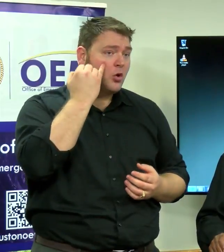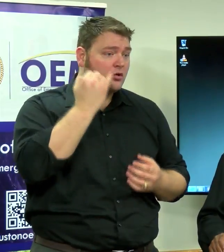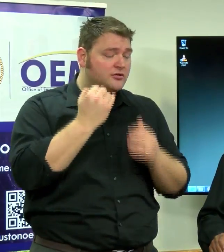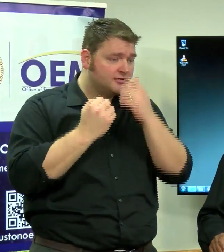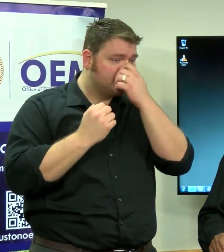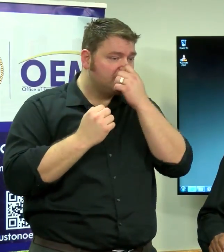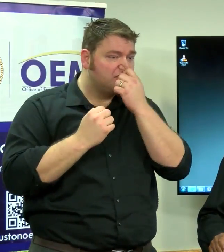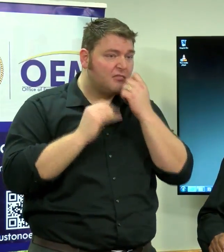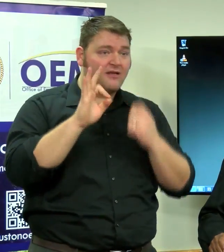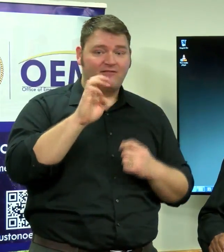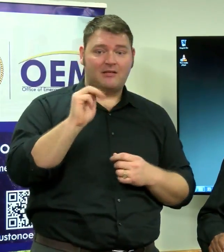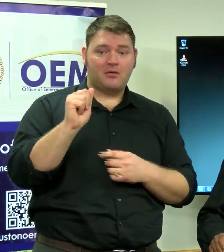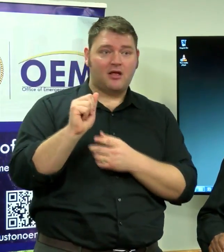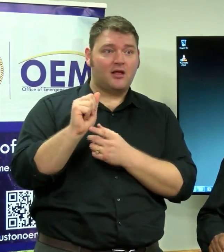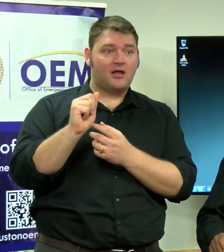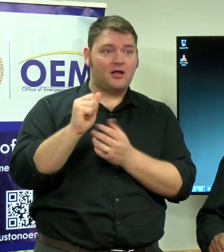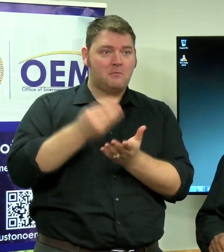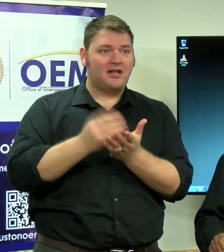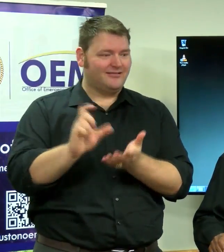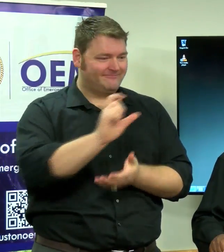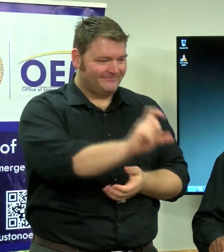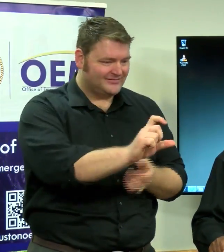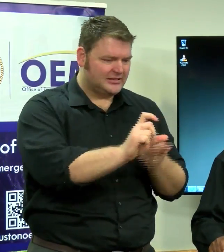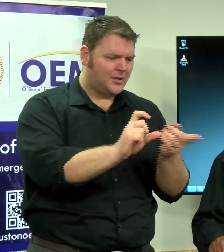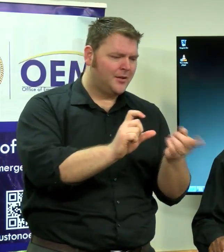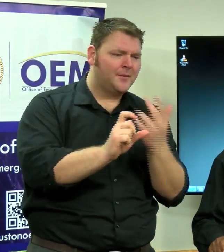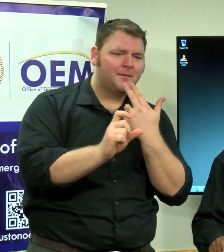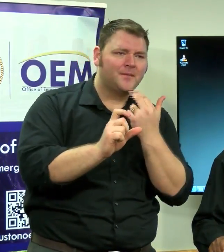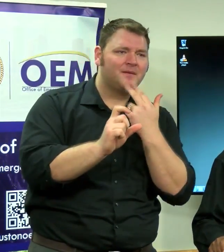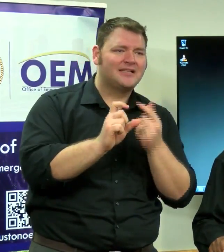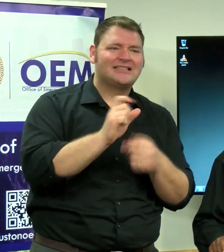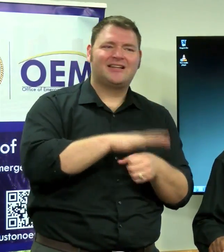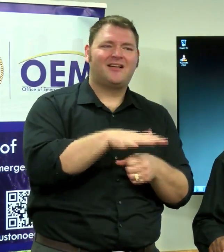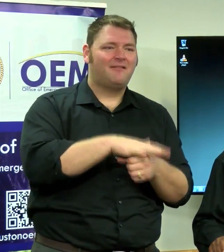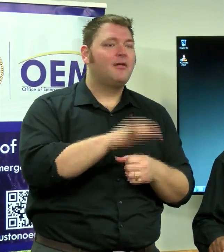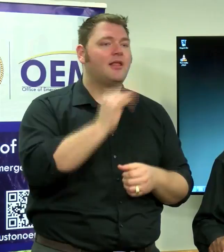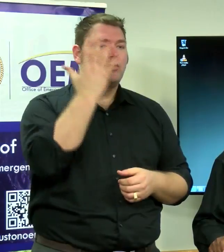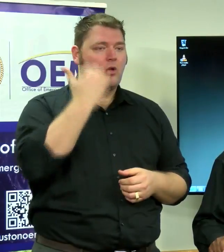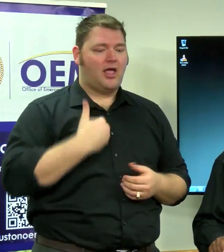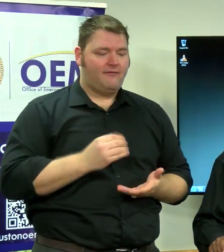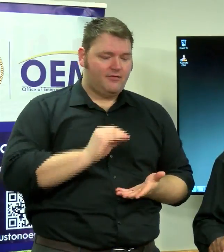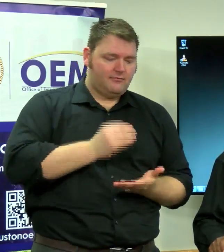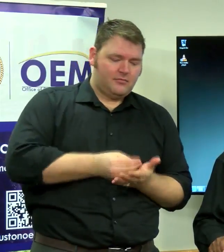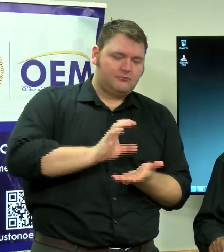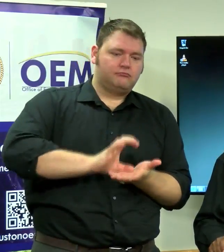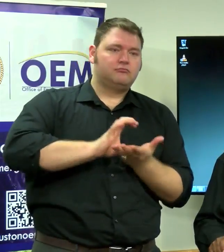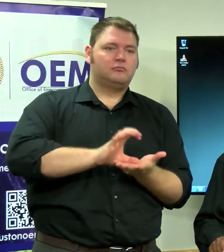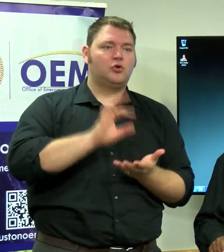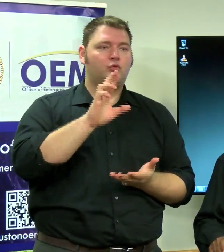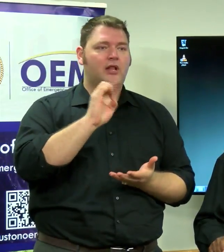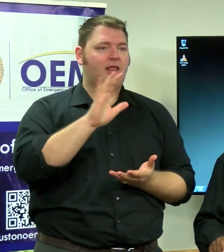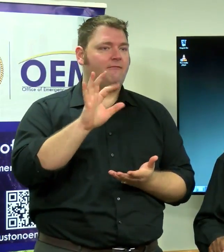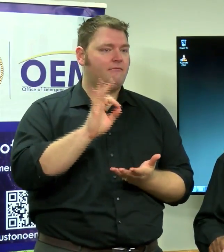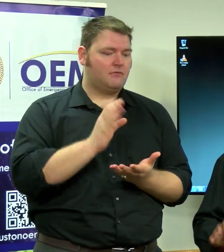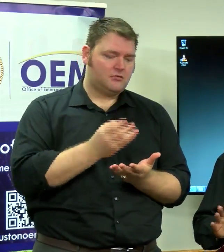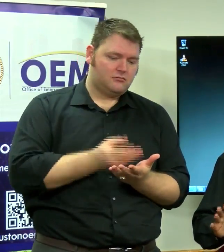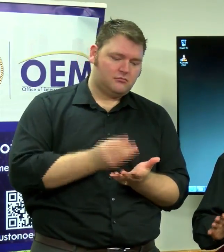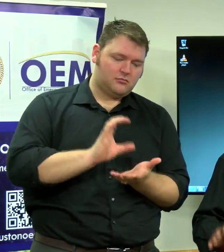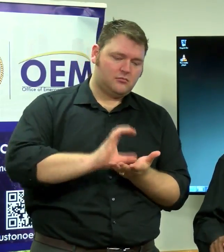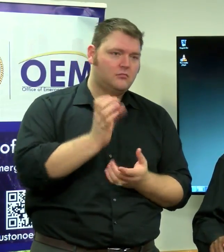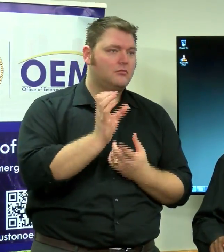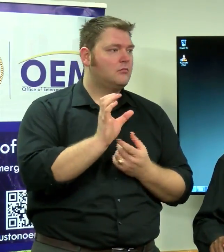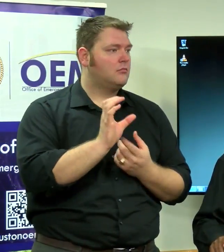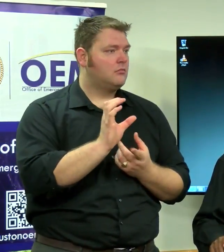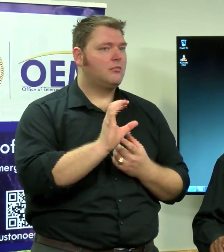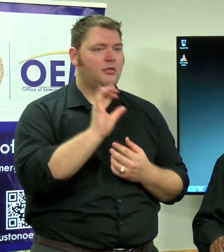discovered, what they get may not be enough, then that's the purpose of the relief funds, okay? This